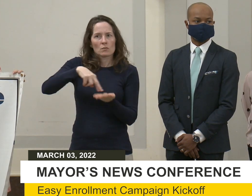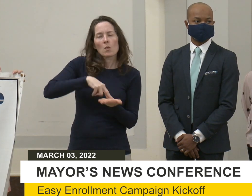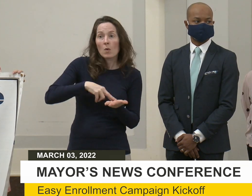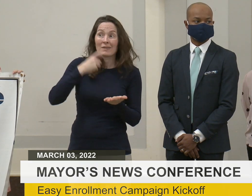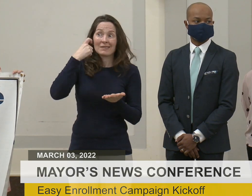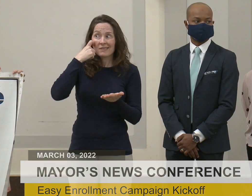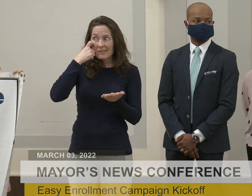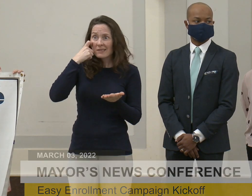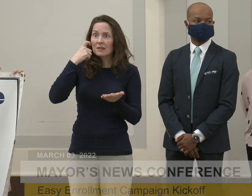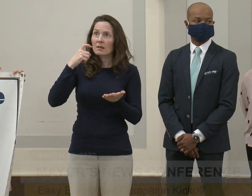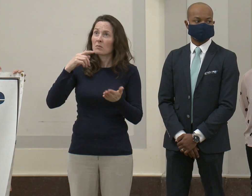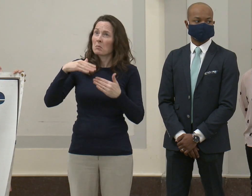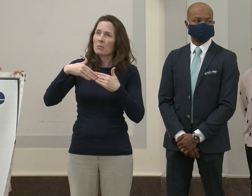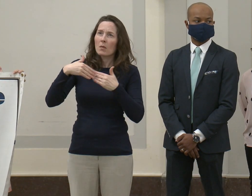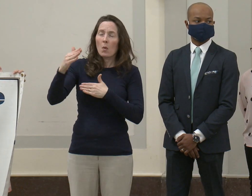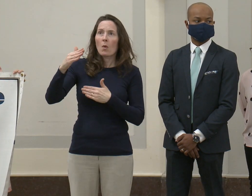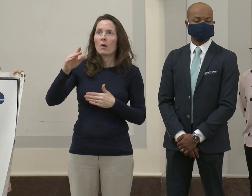over